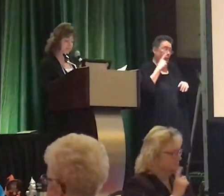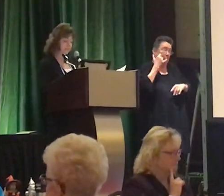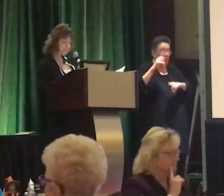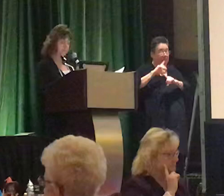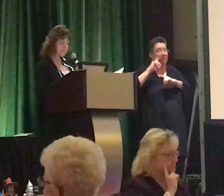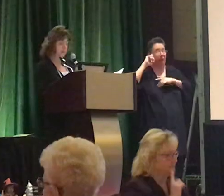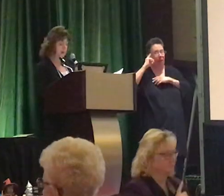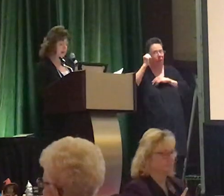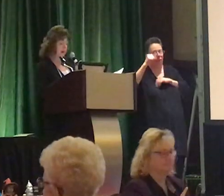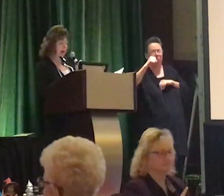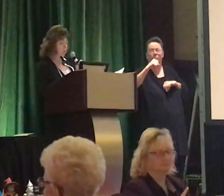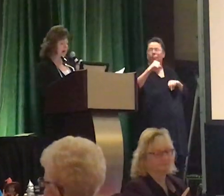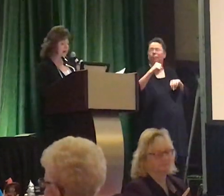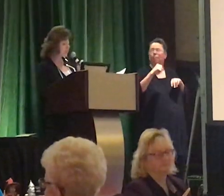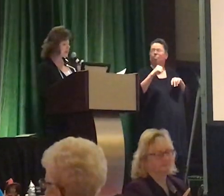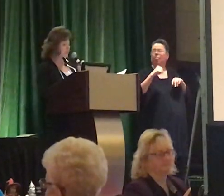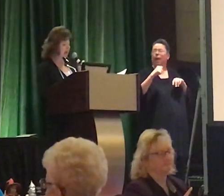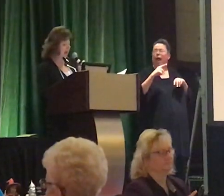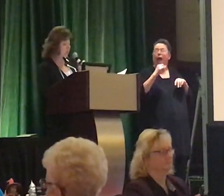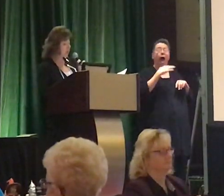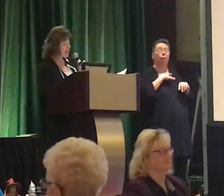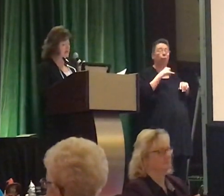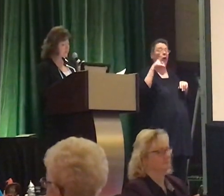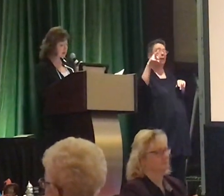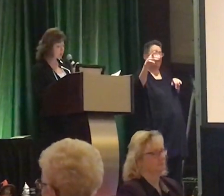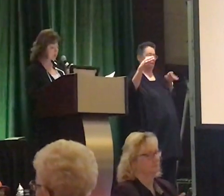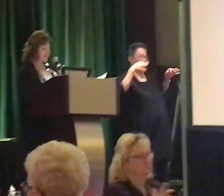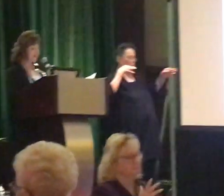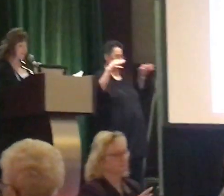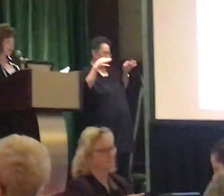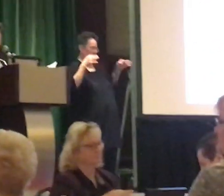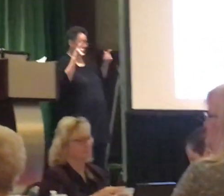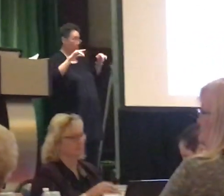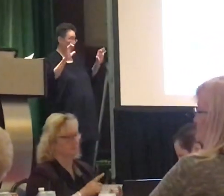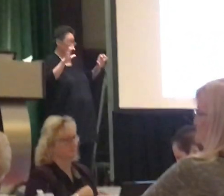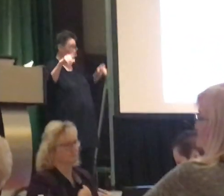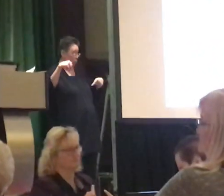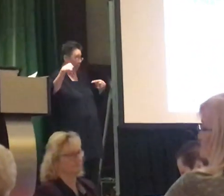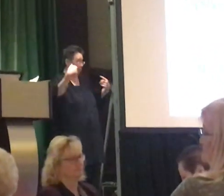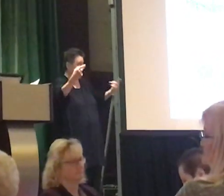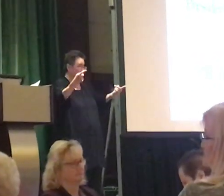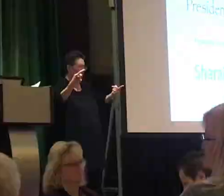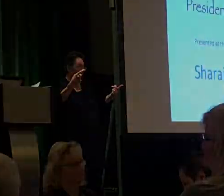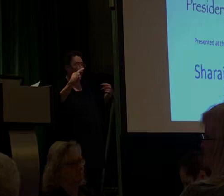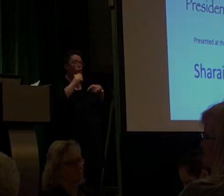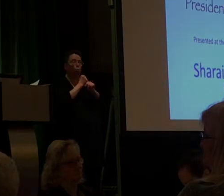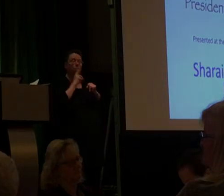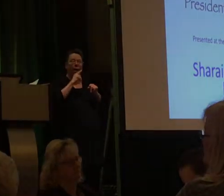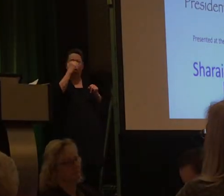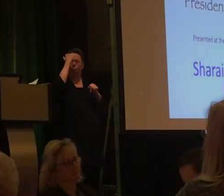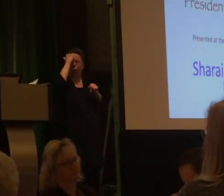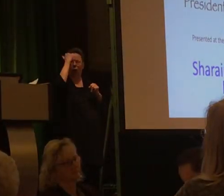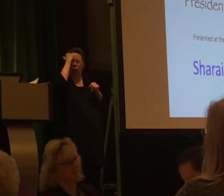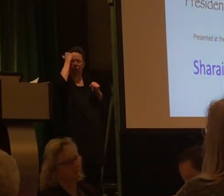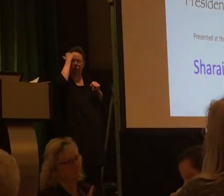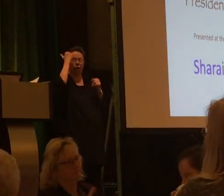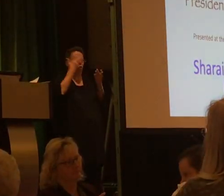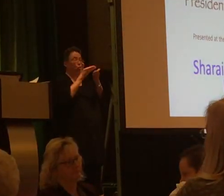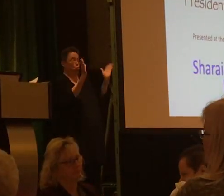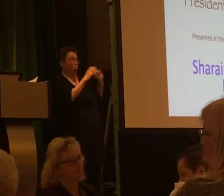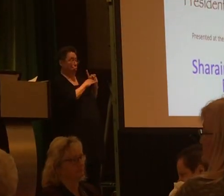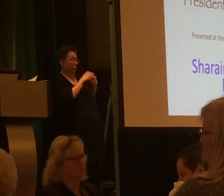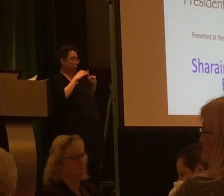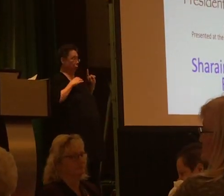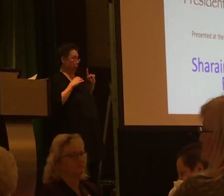deaf, I will let him explain what he has been doing since then to bring awareness to Congress